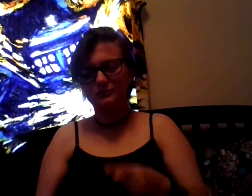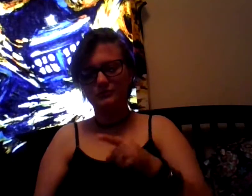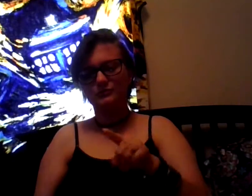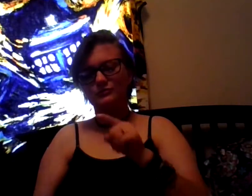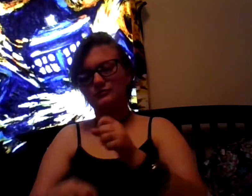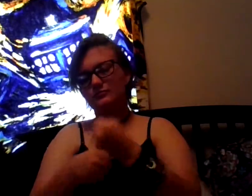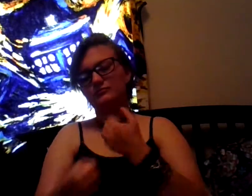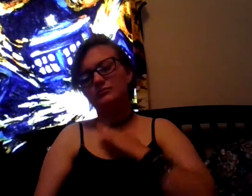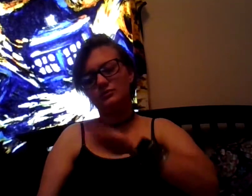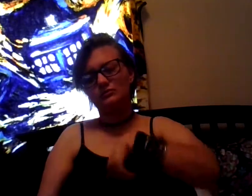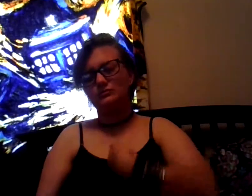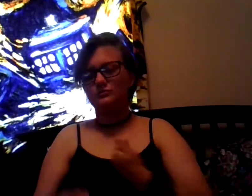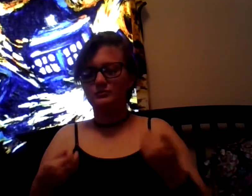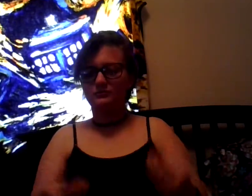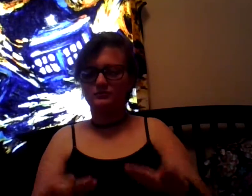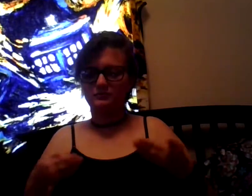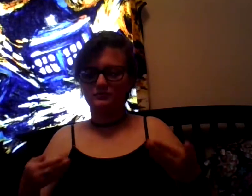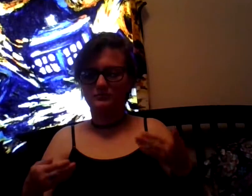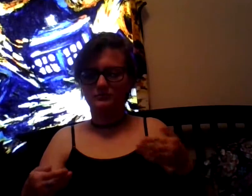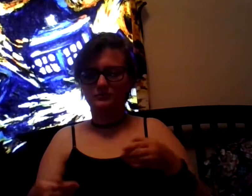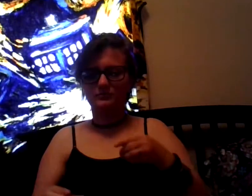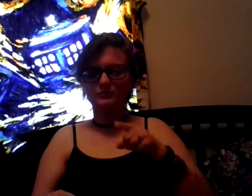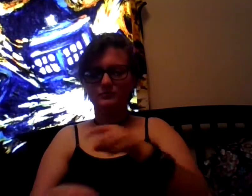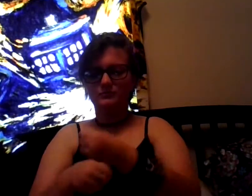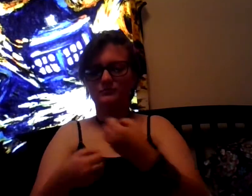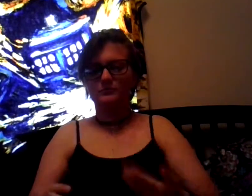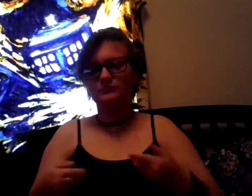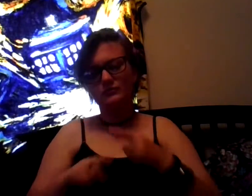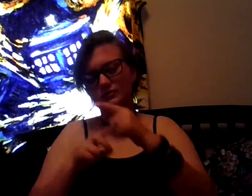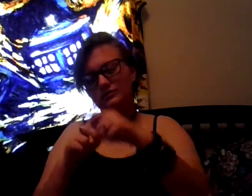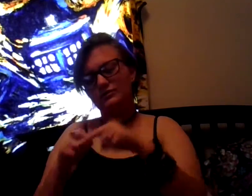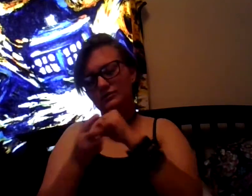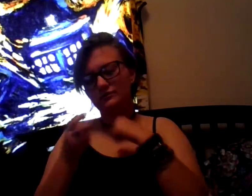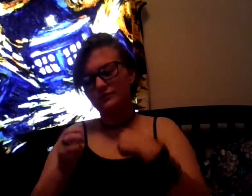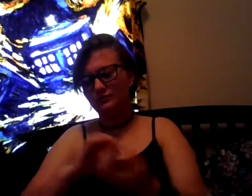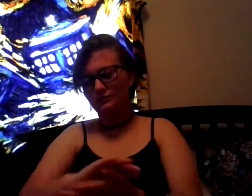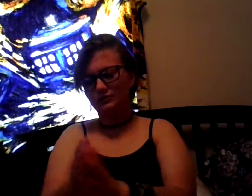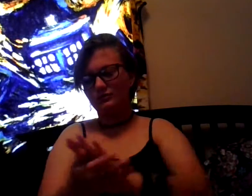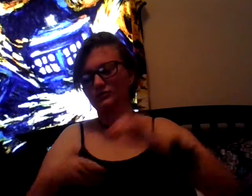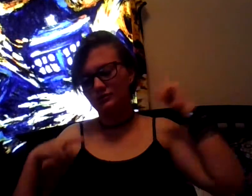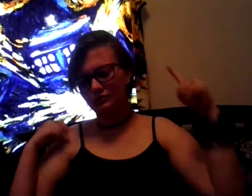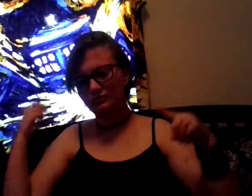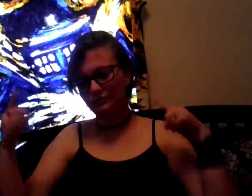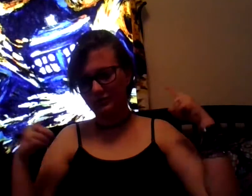You set my soul ablaze. You fill me up, even when I lose my way.